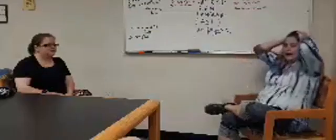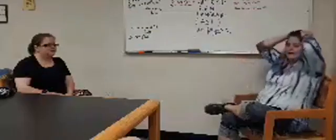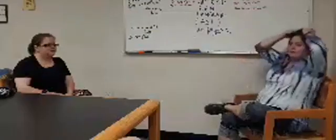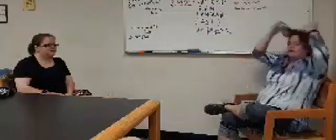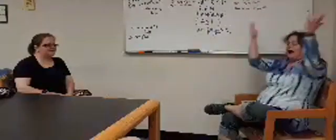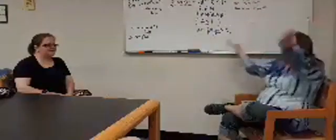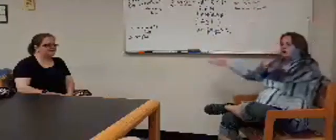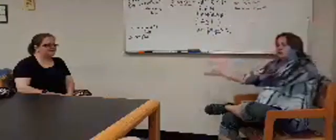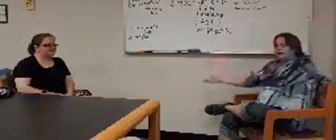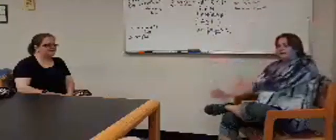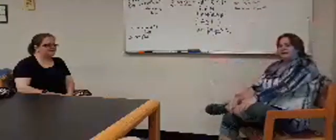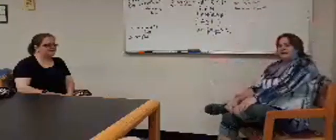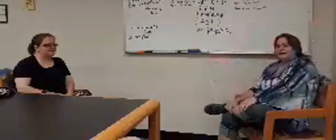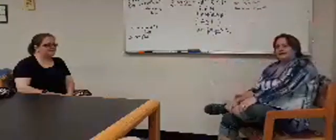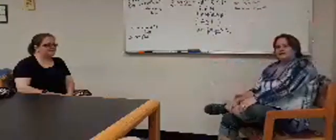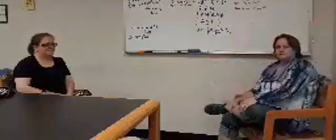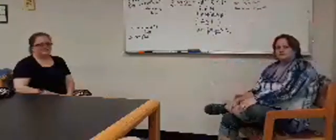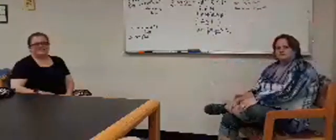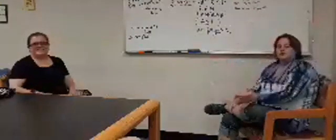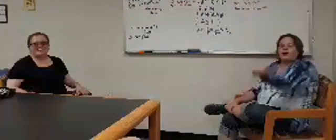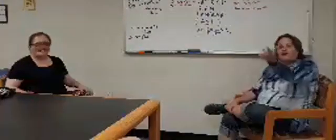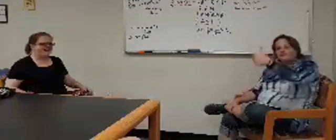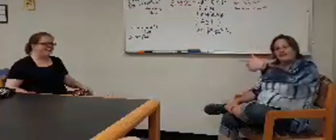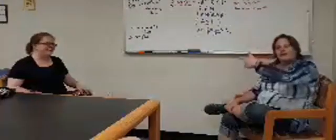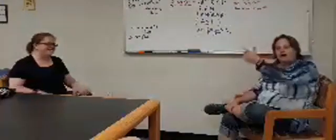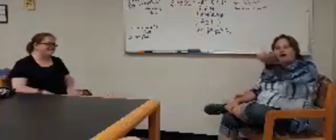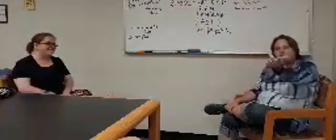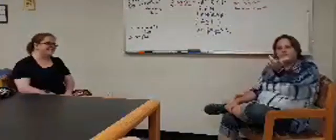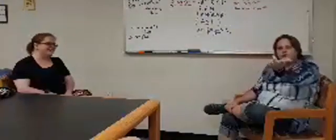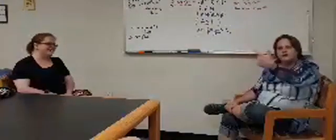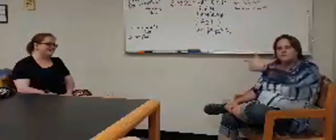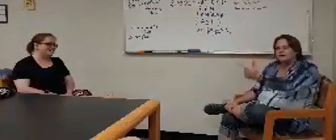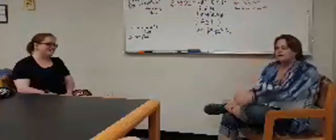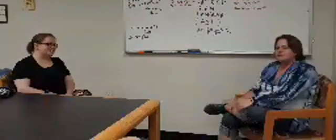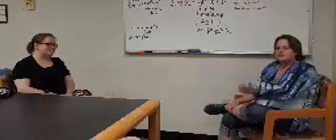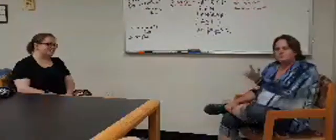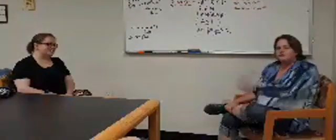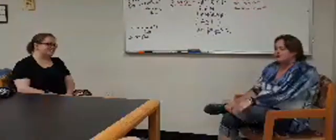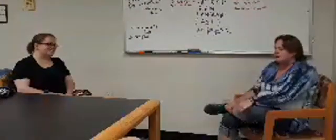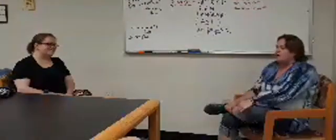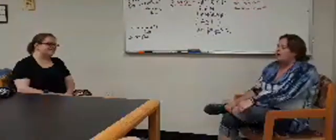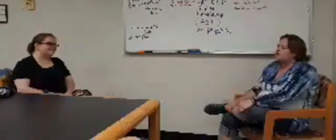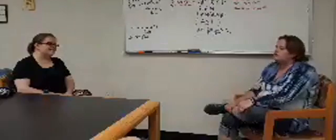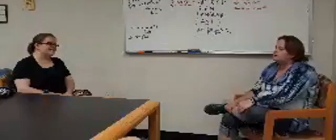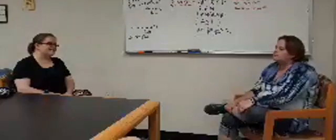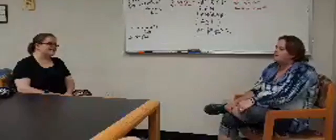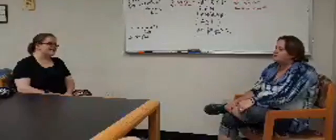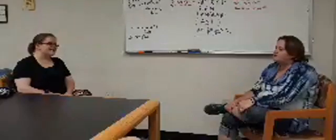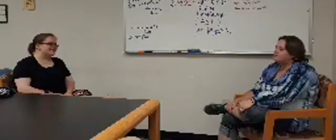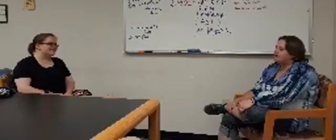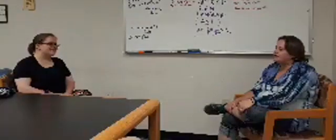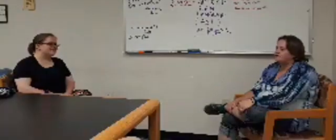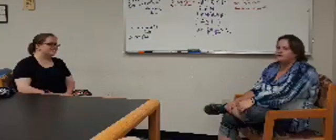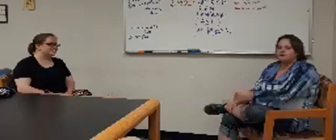What the hell would that mean? So they call other person, come here. The person said, oh, she wants paper and pen. And the person